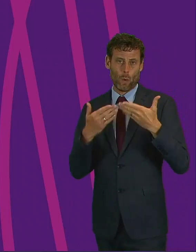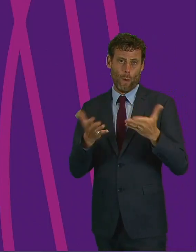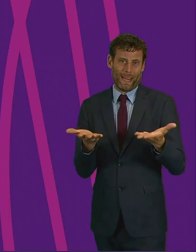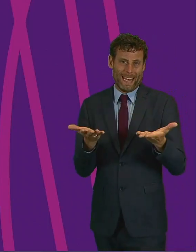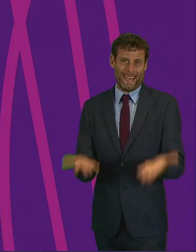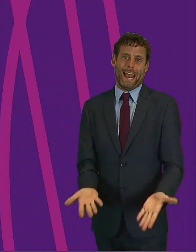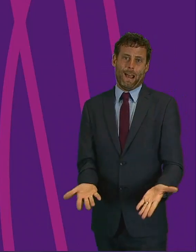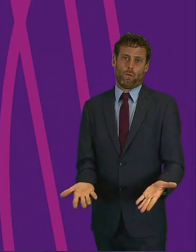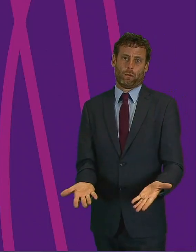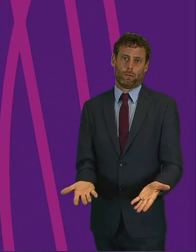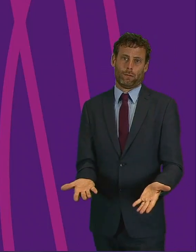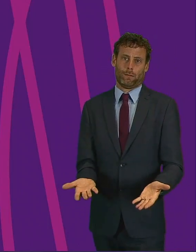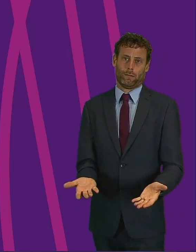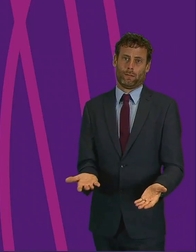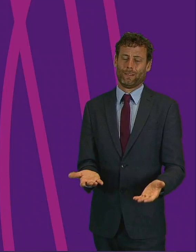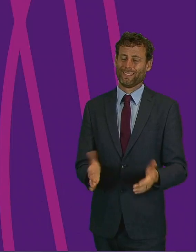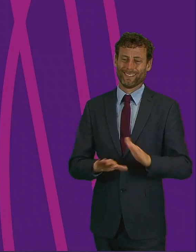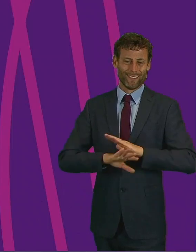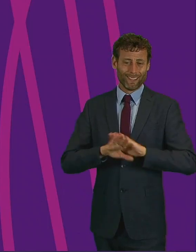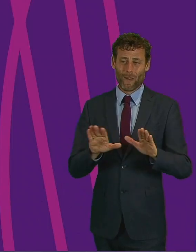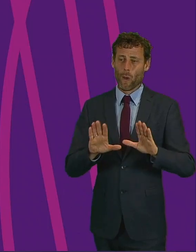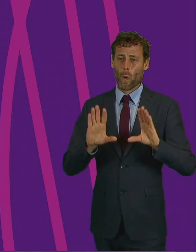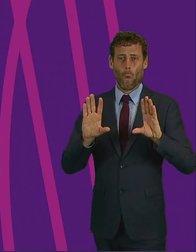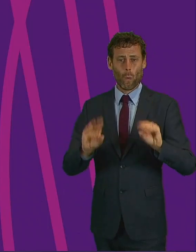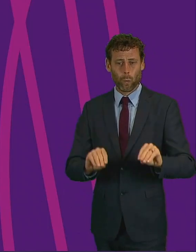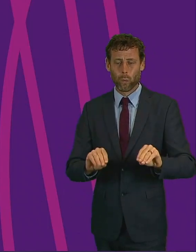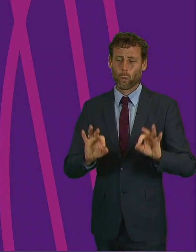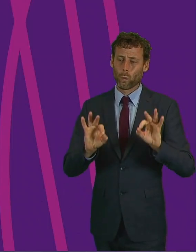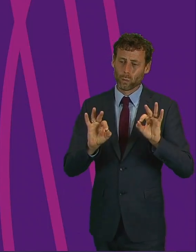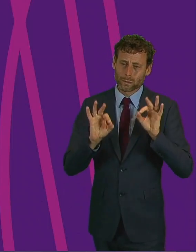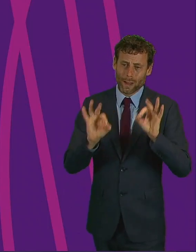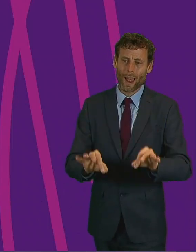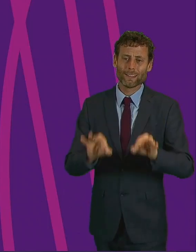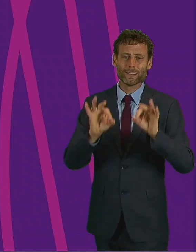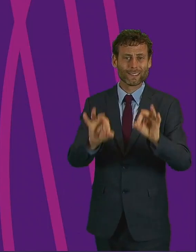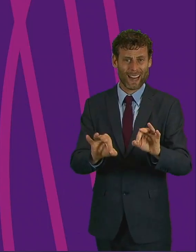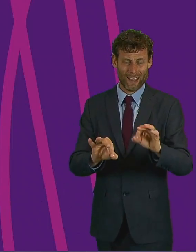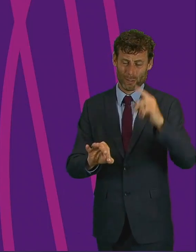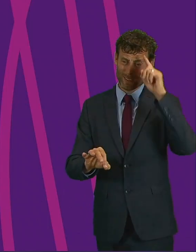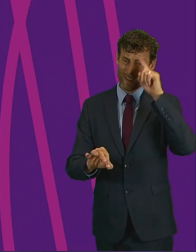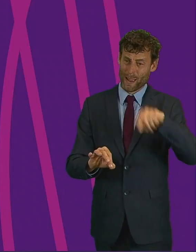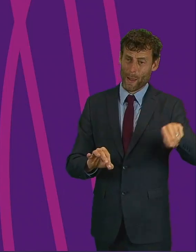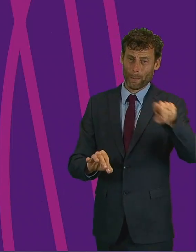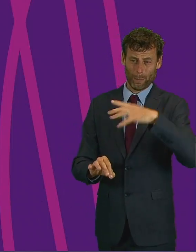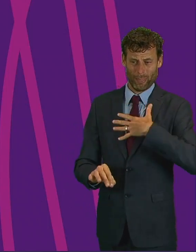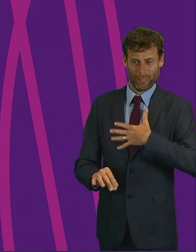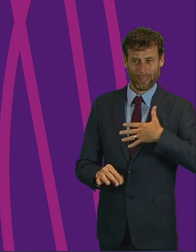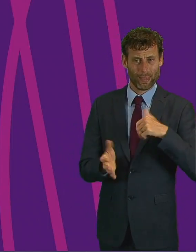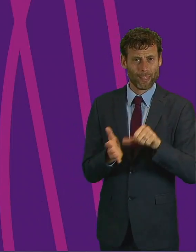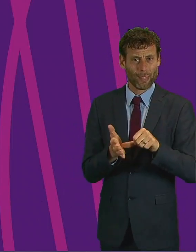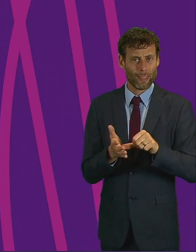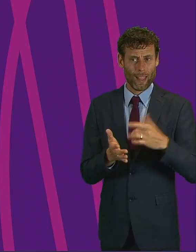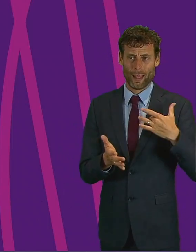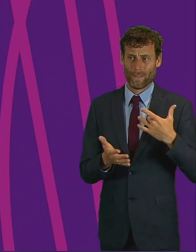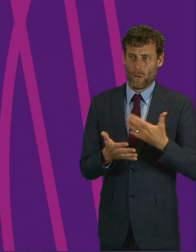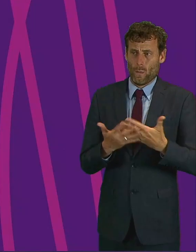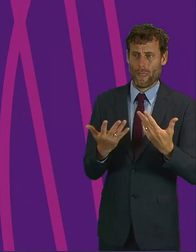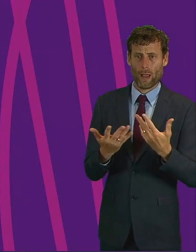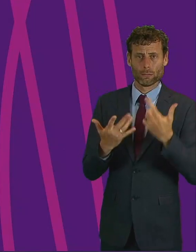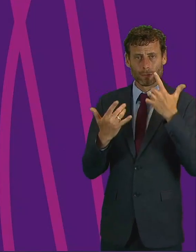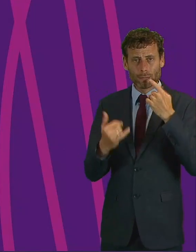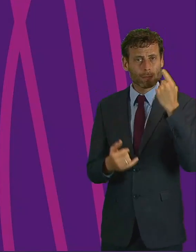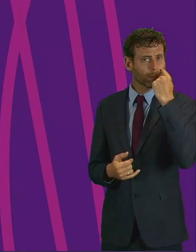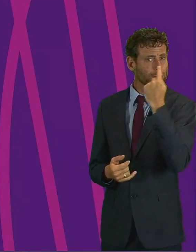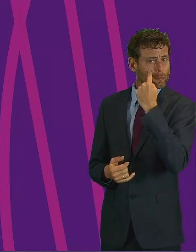now? And any delay is causing undue stress and concern to many of my constituents. First